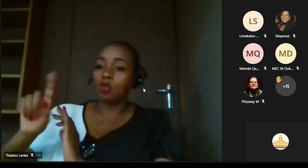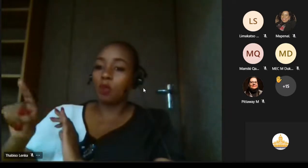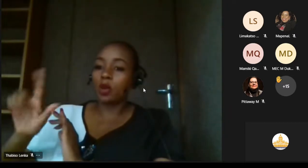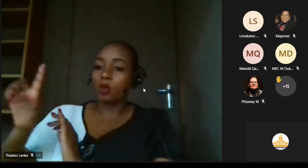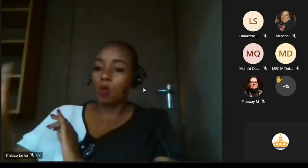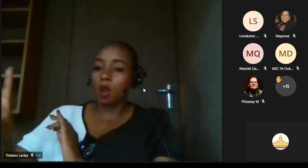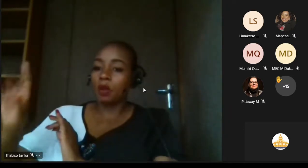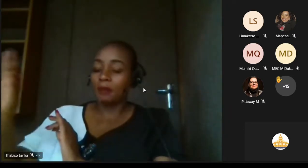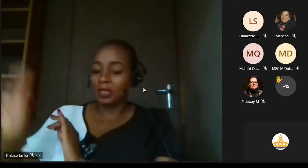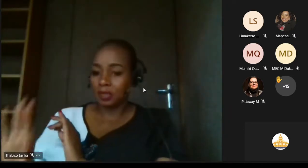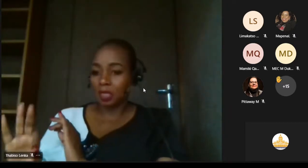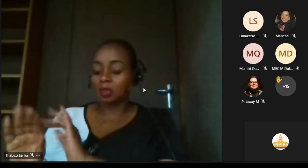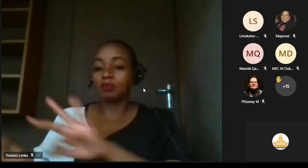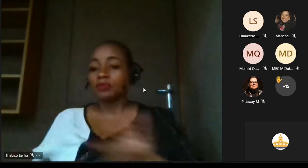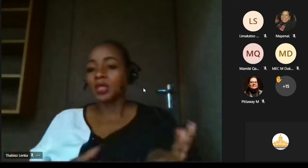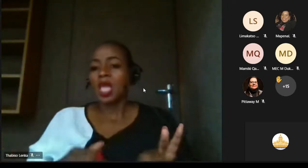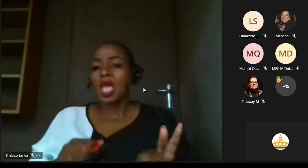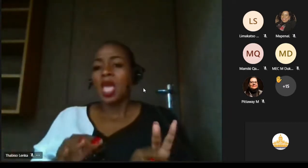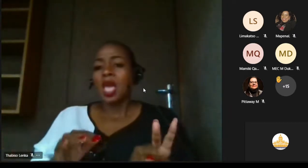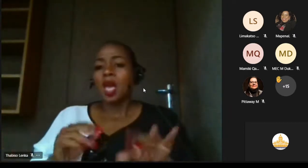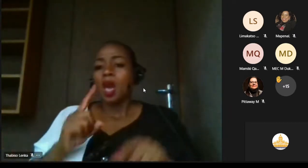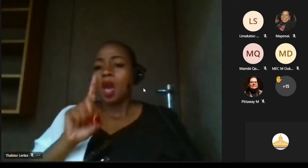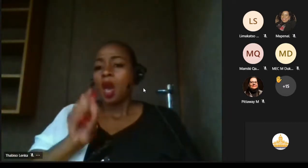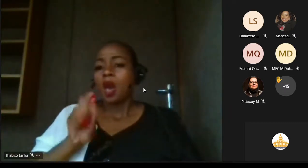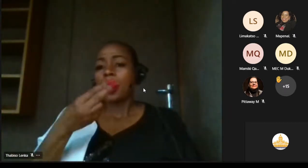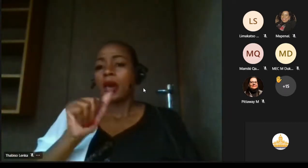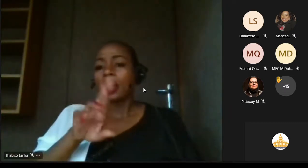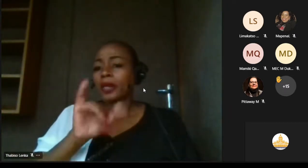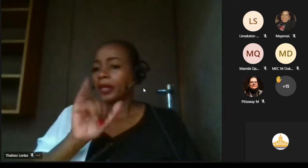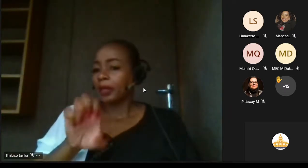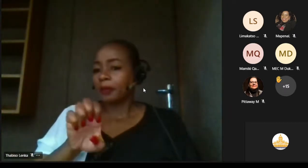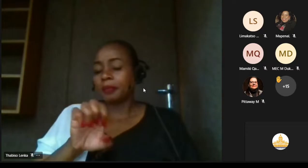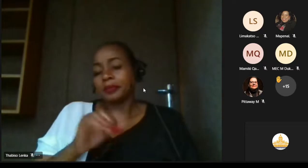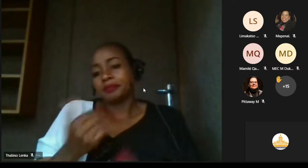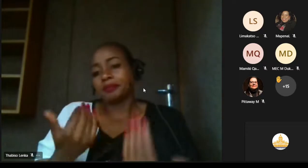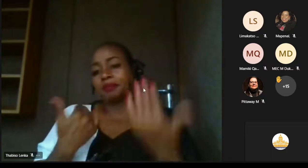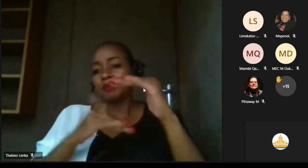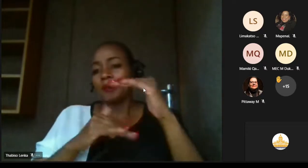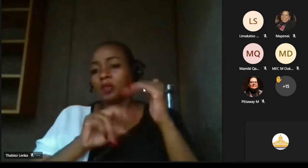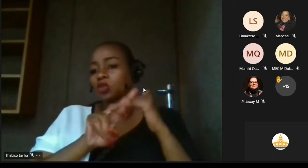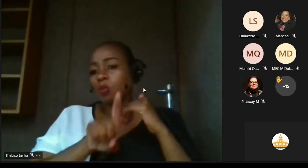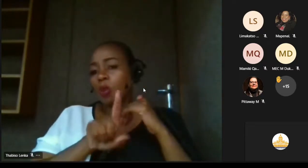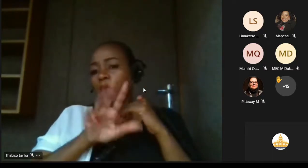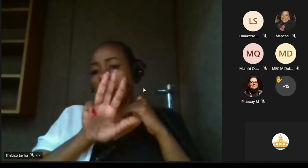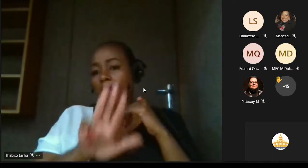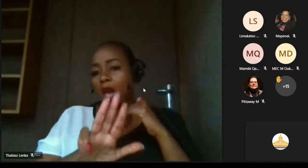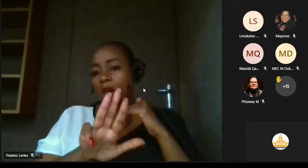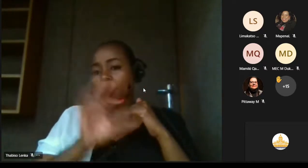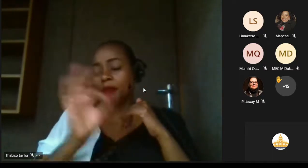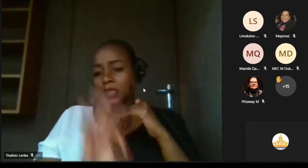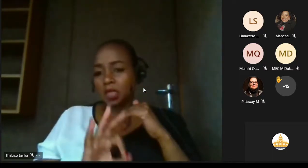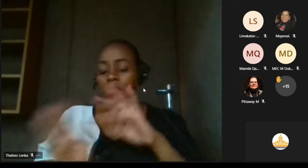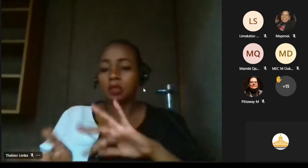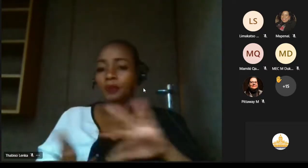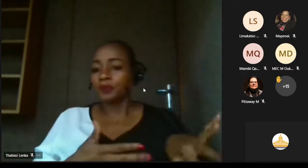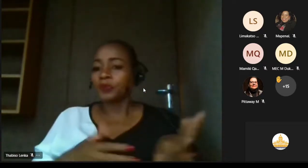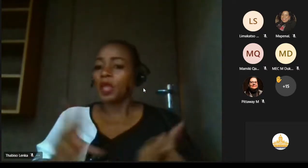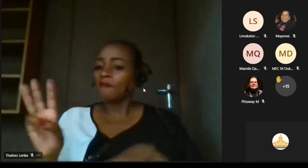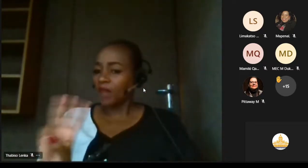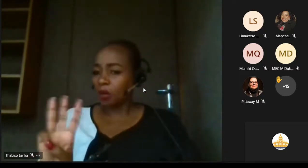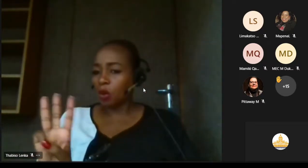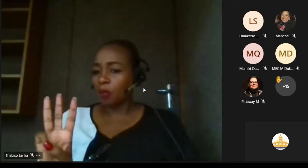32.1%. Harib remains the smallest district at a mere 2.9%. And although Lejwe-Liputswa is the third largest